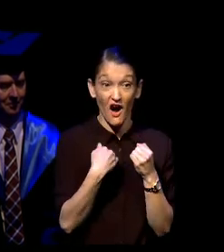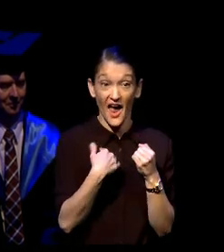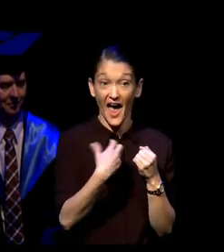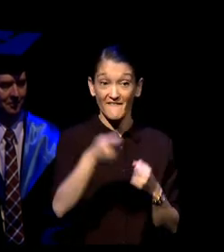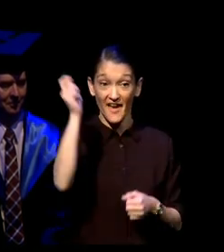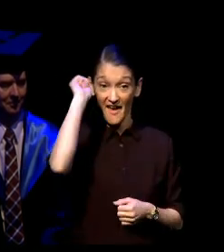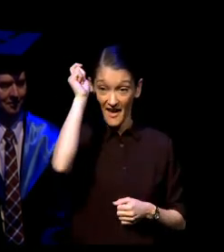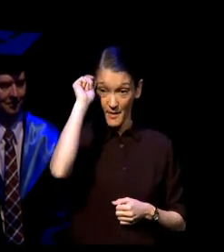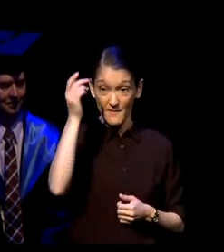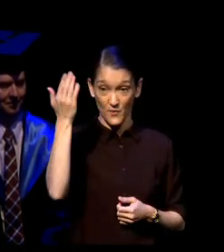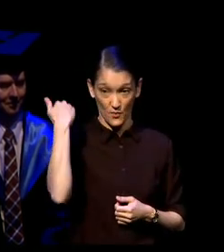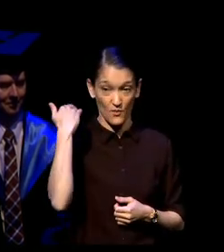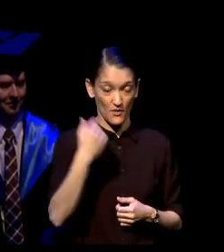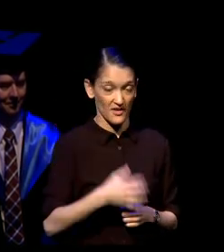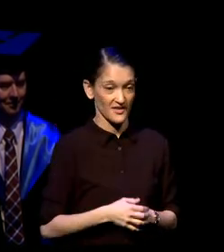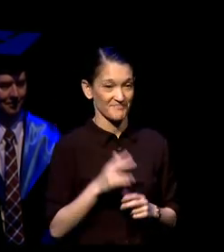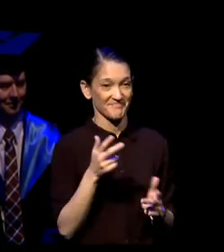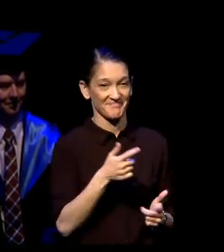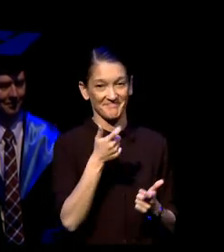hair.